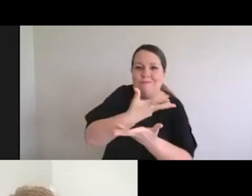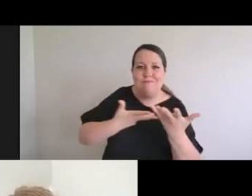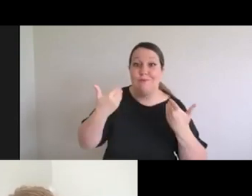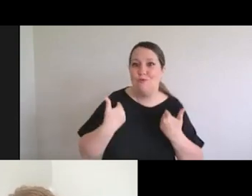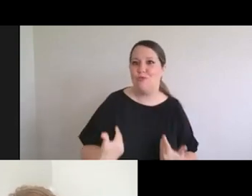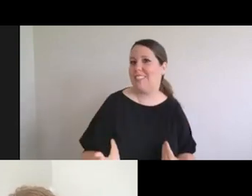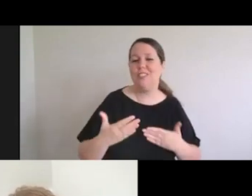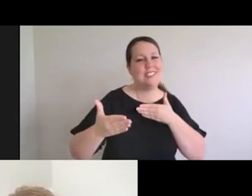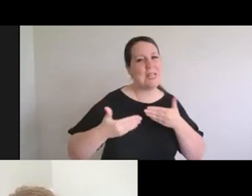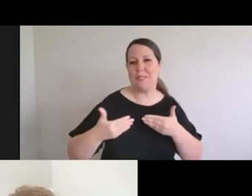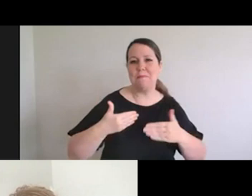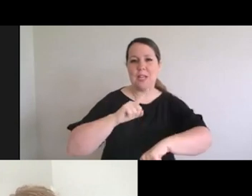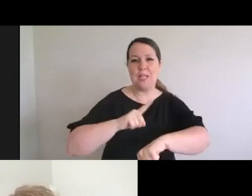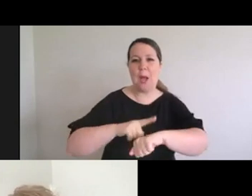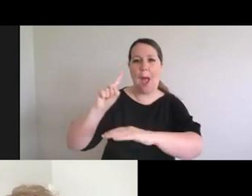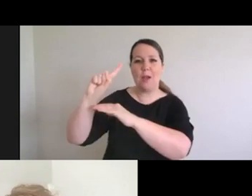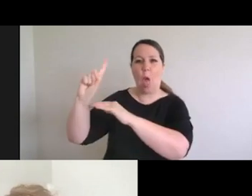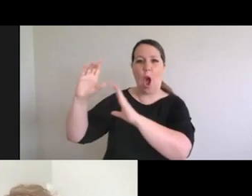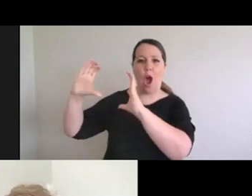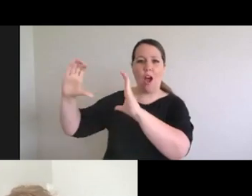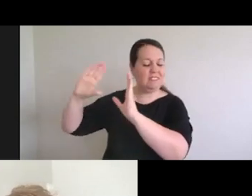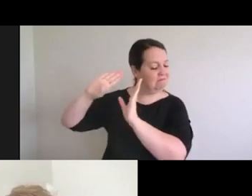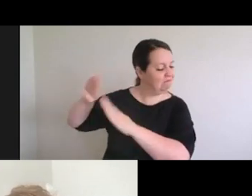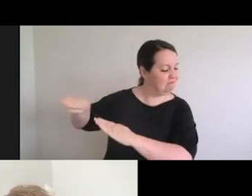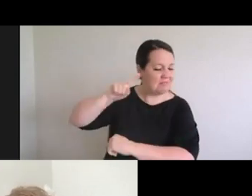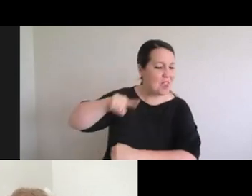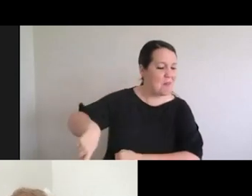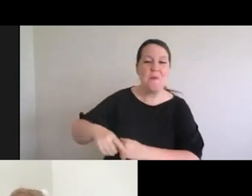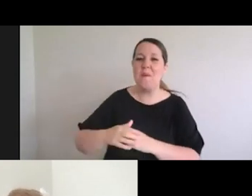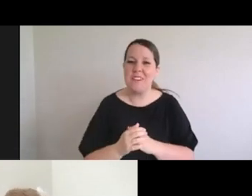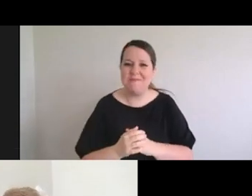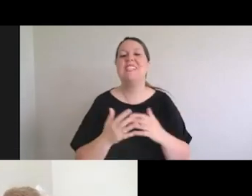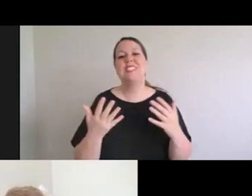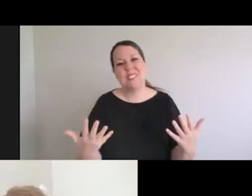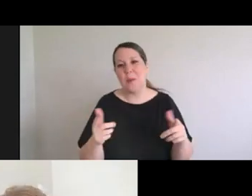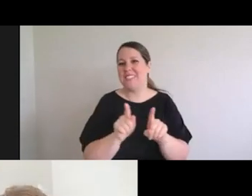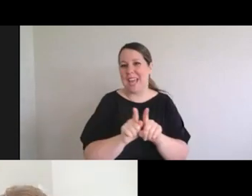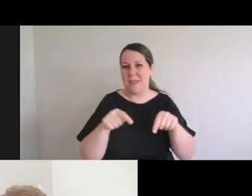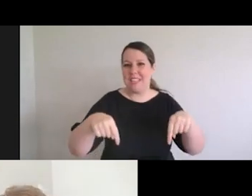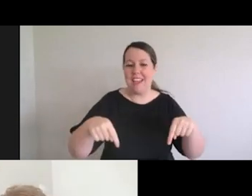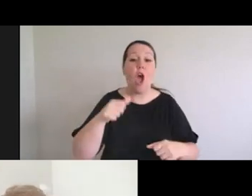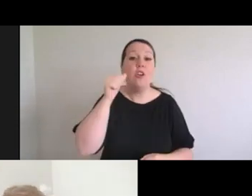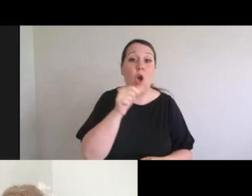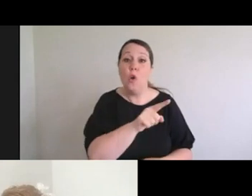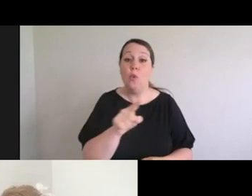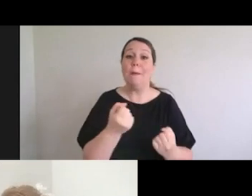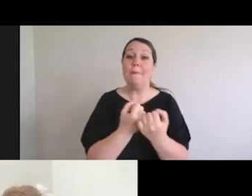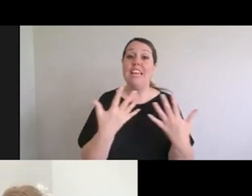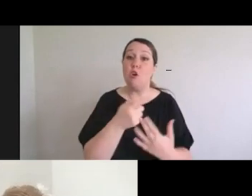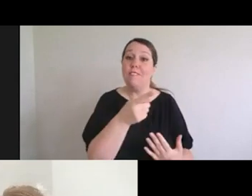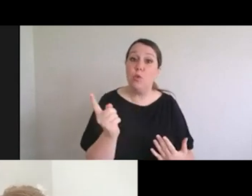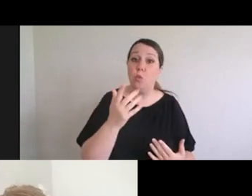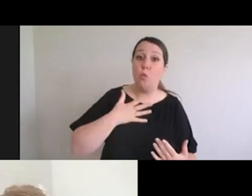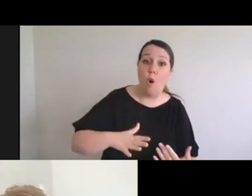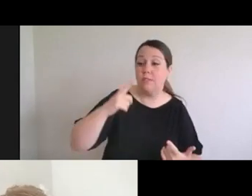I know there's been many people who've wanted to contribute their thoughts. Please do put your notes in the